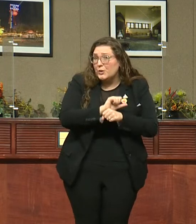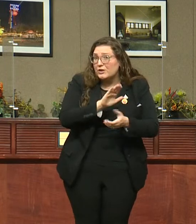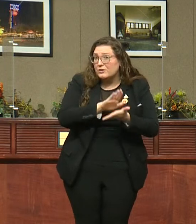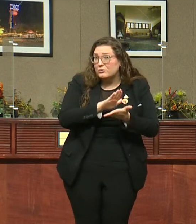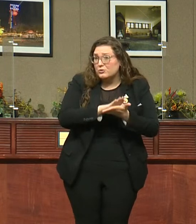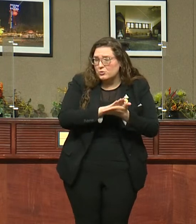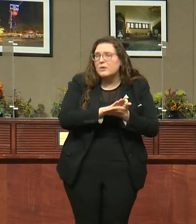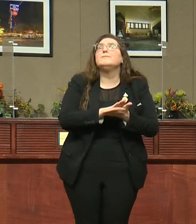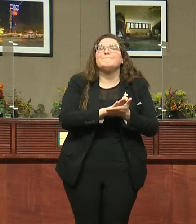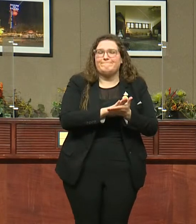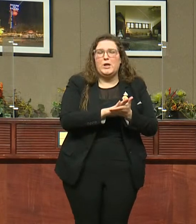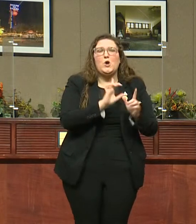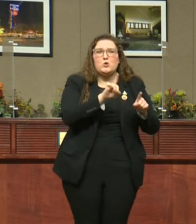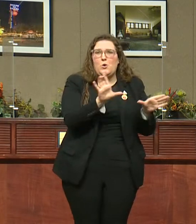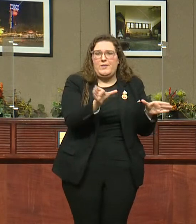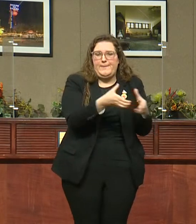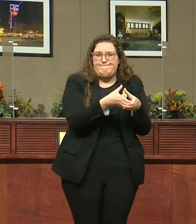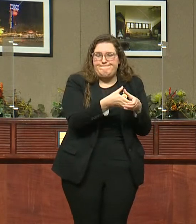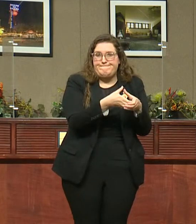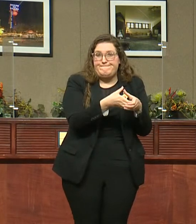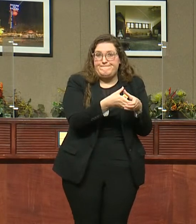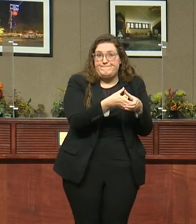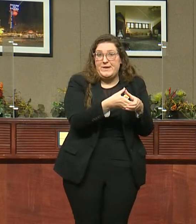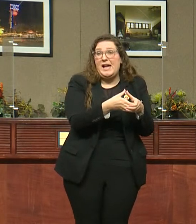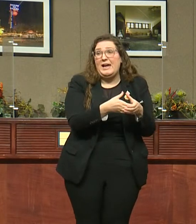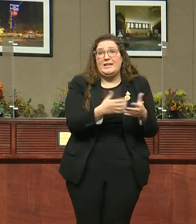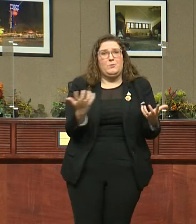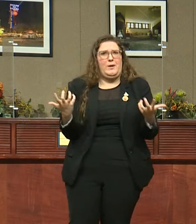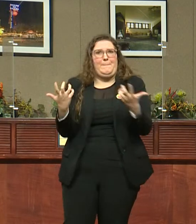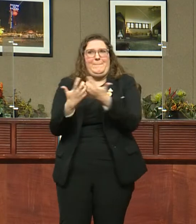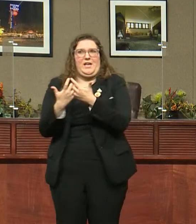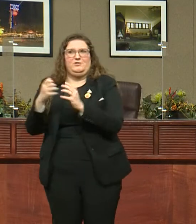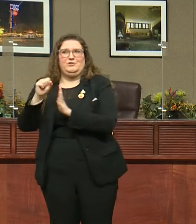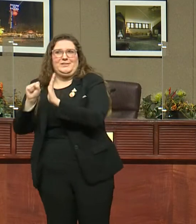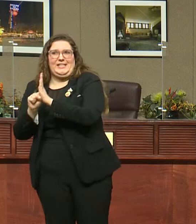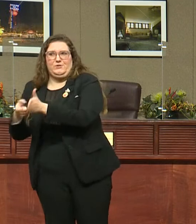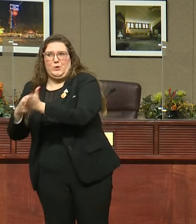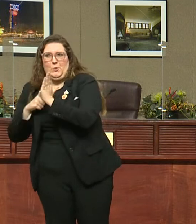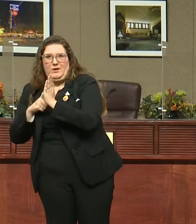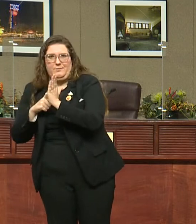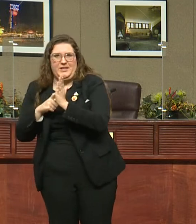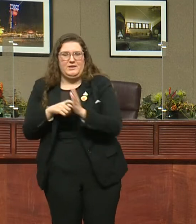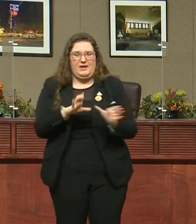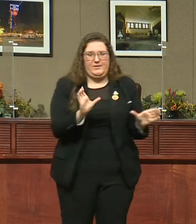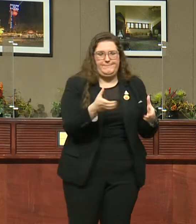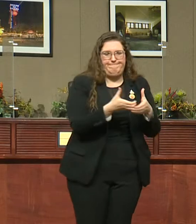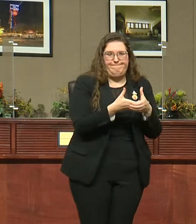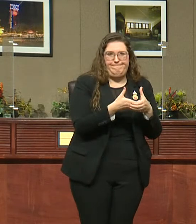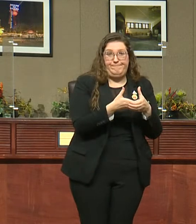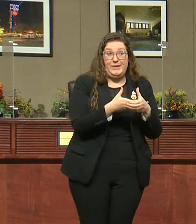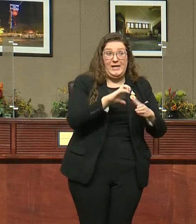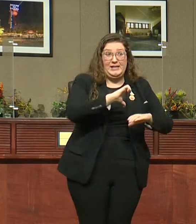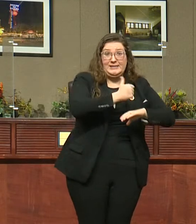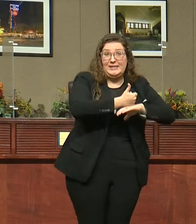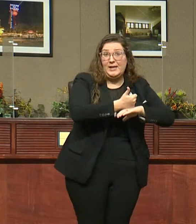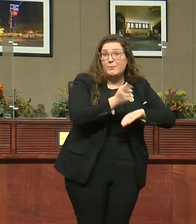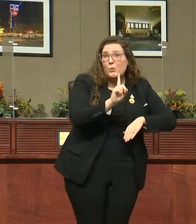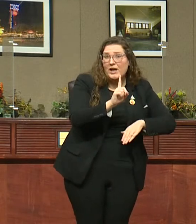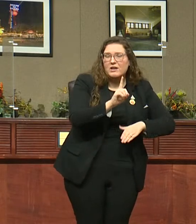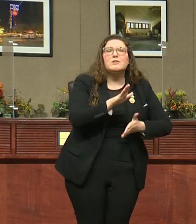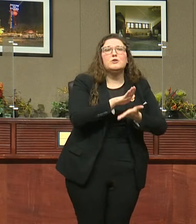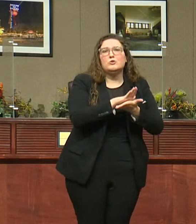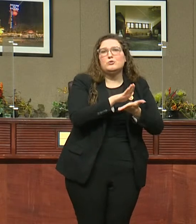criteria established by the state. So it will be a closed pod for employees of the Board of